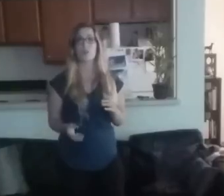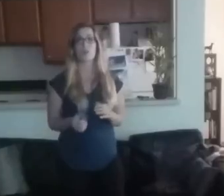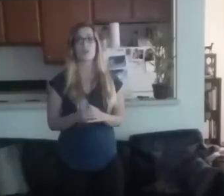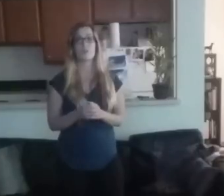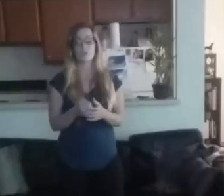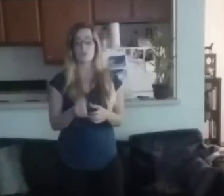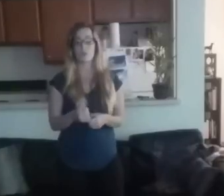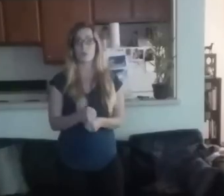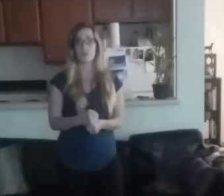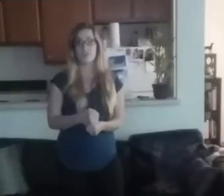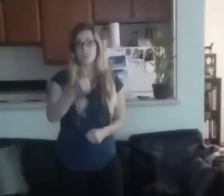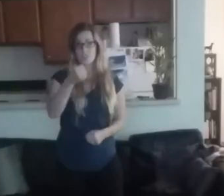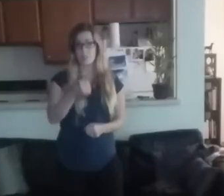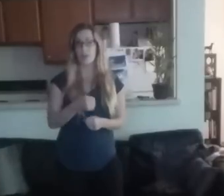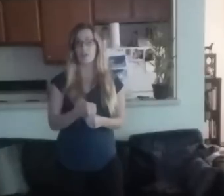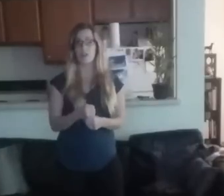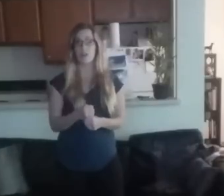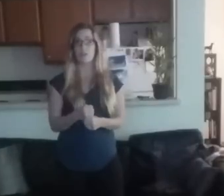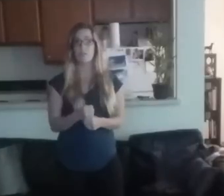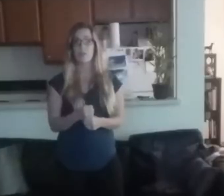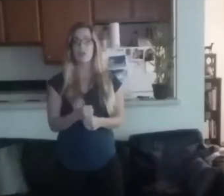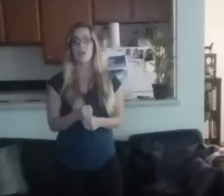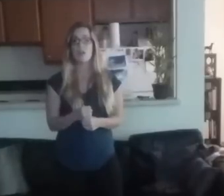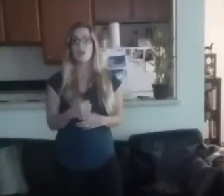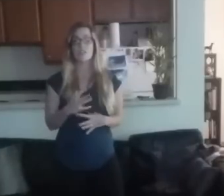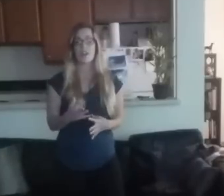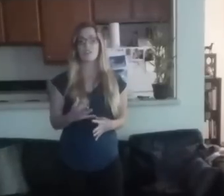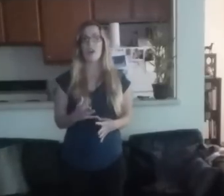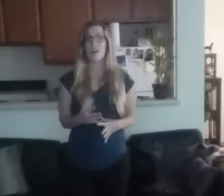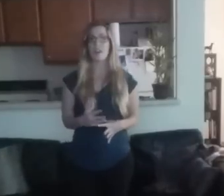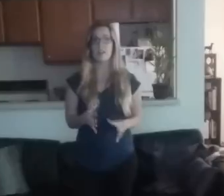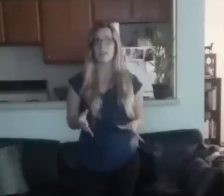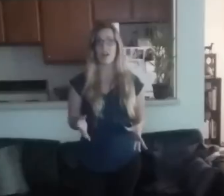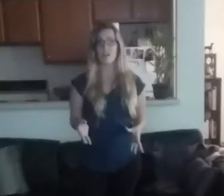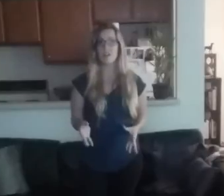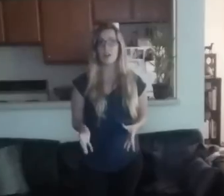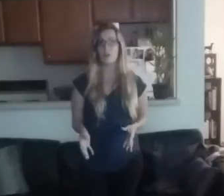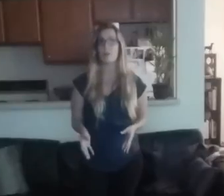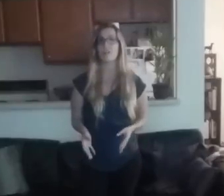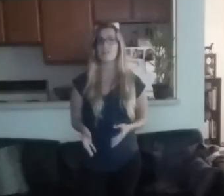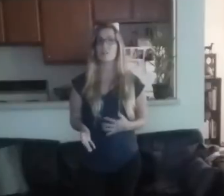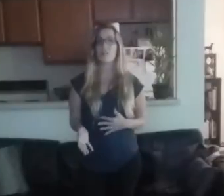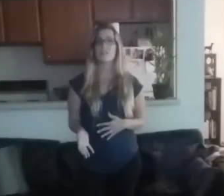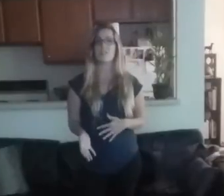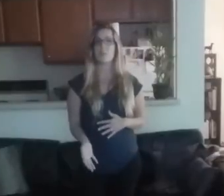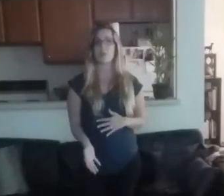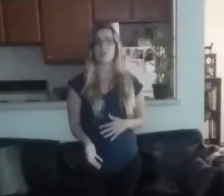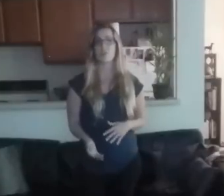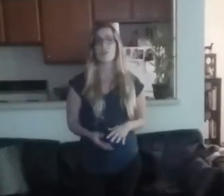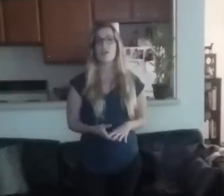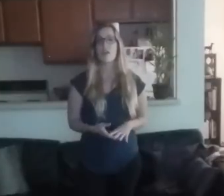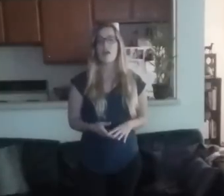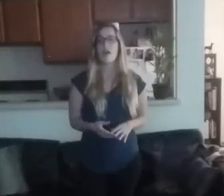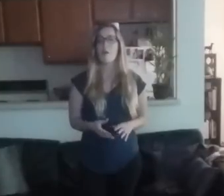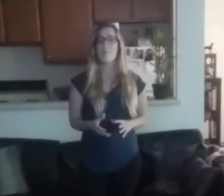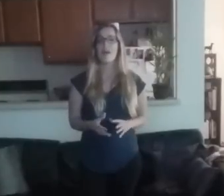form your spinal column. Dr. Heinen of Heinen Chiropractic painted a picture.